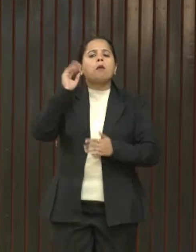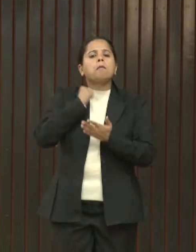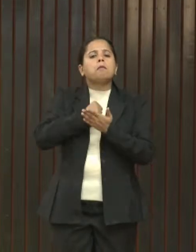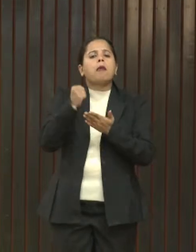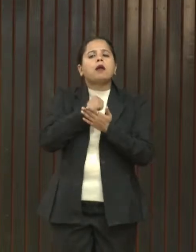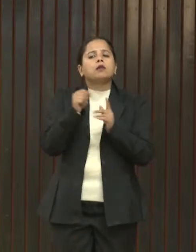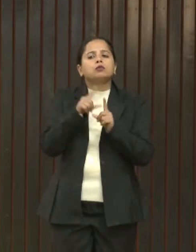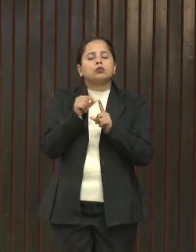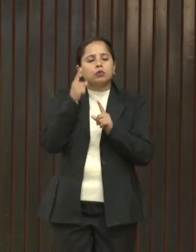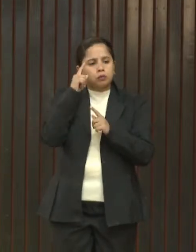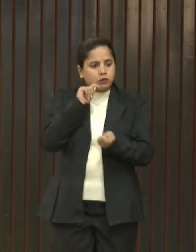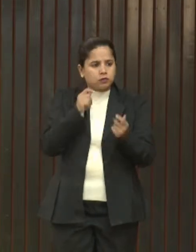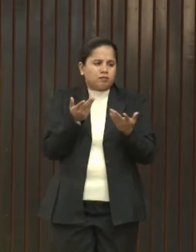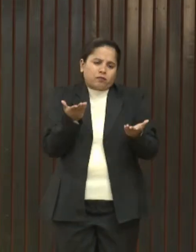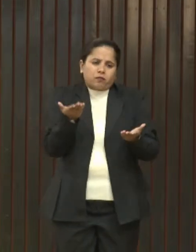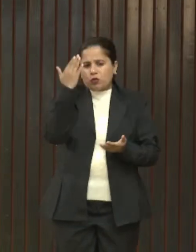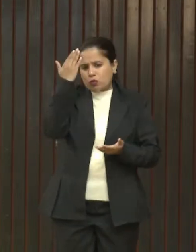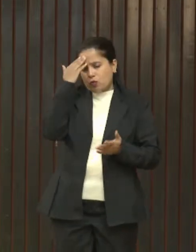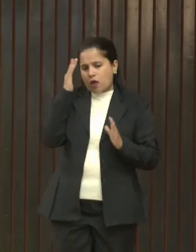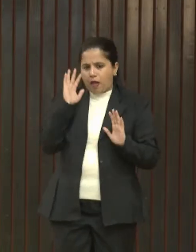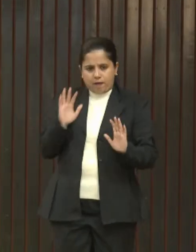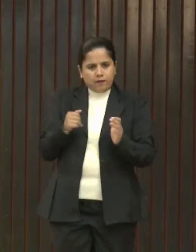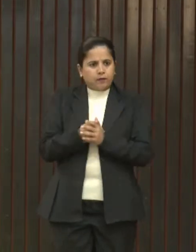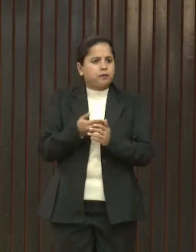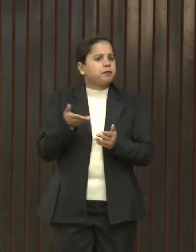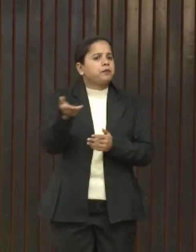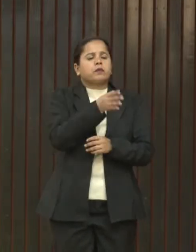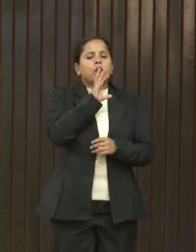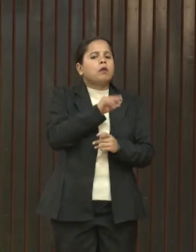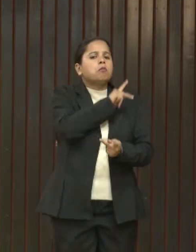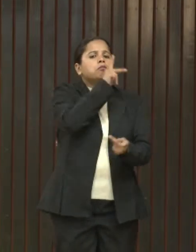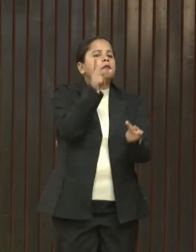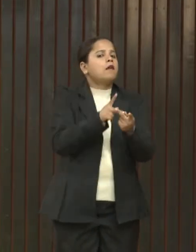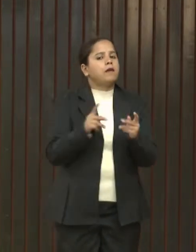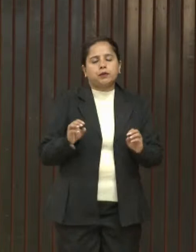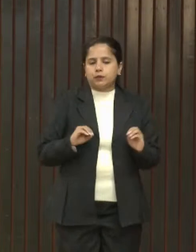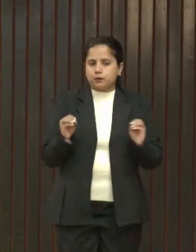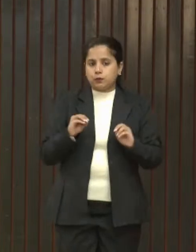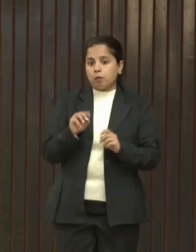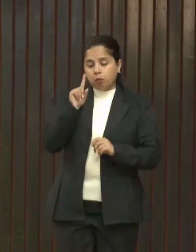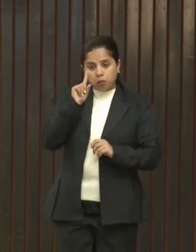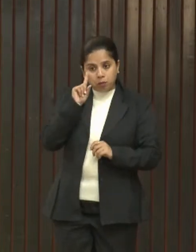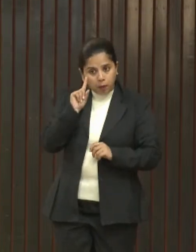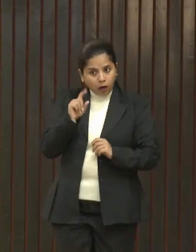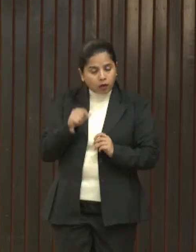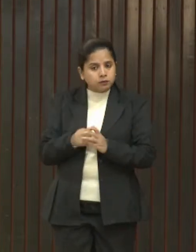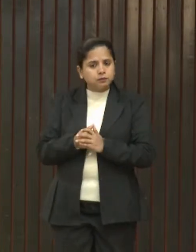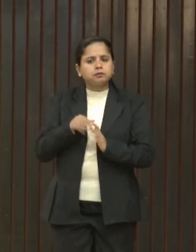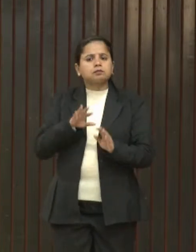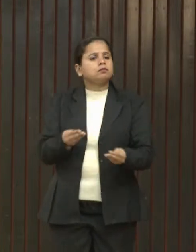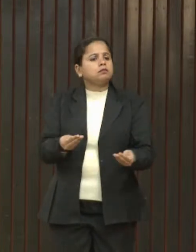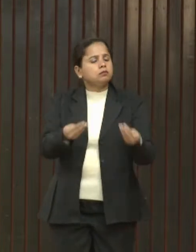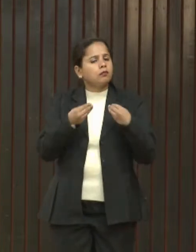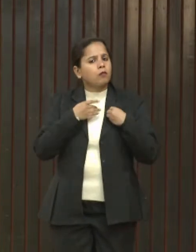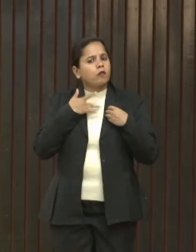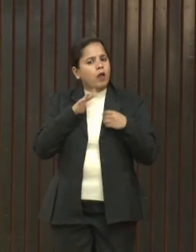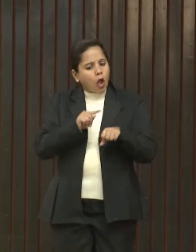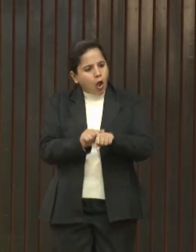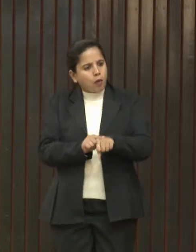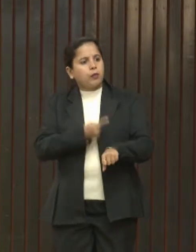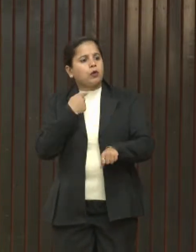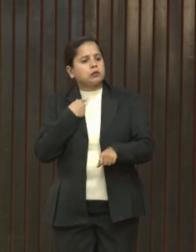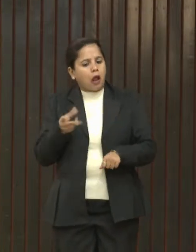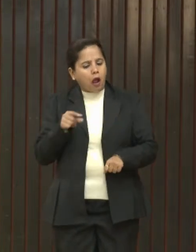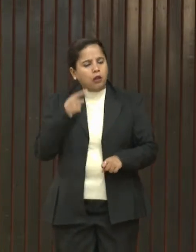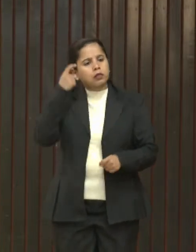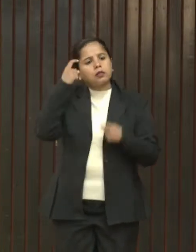that existed, because, you know, we know that they were not perfect. But it perhaps provides us with an opportunity to